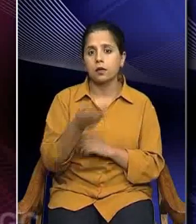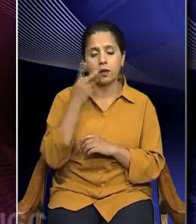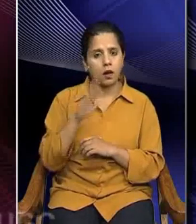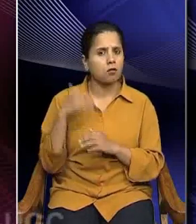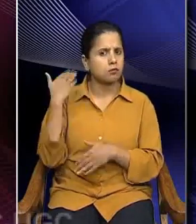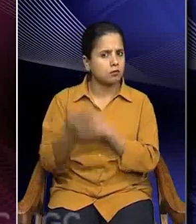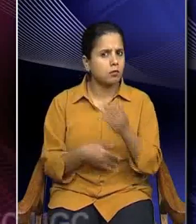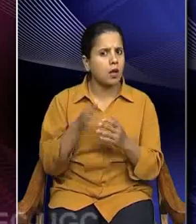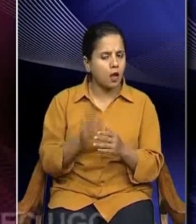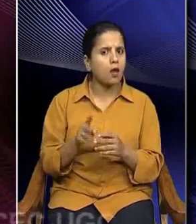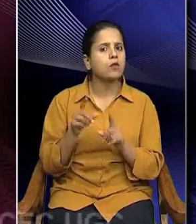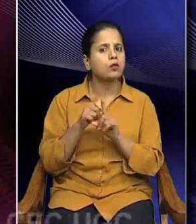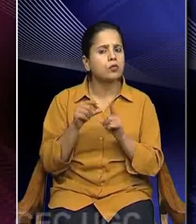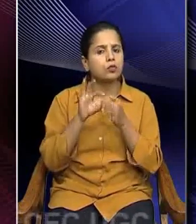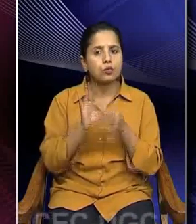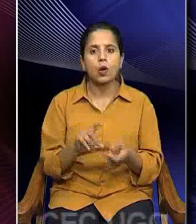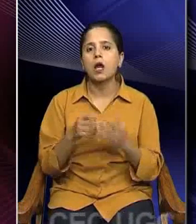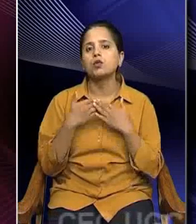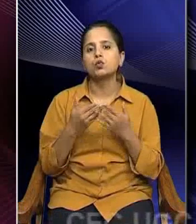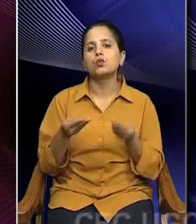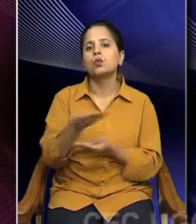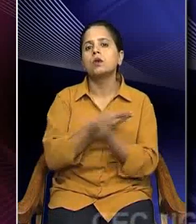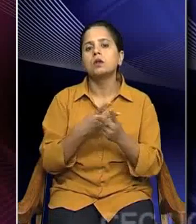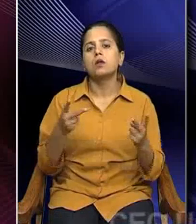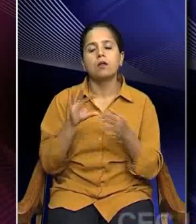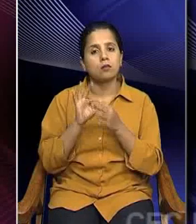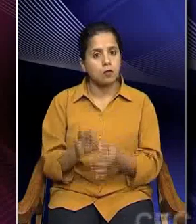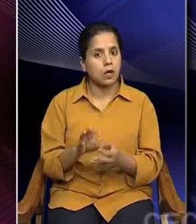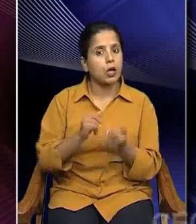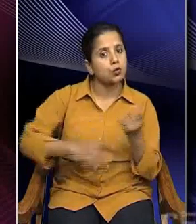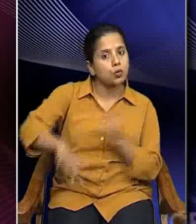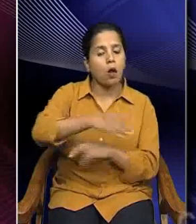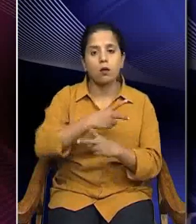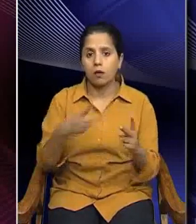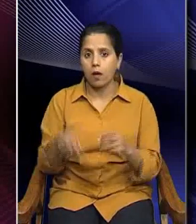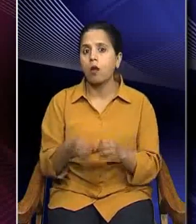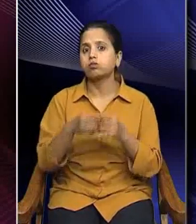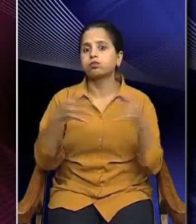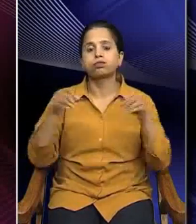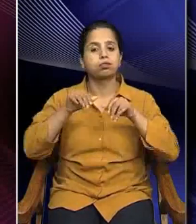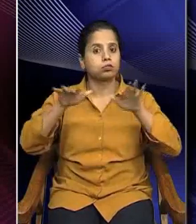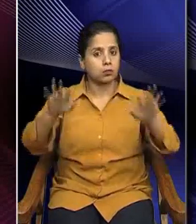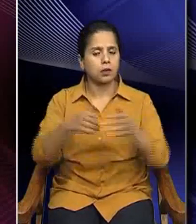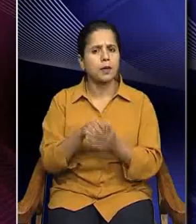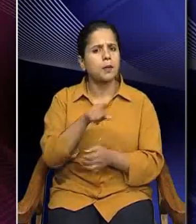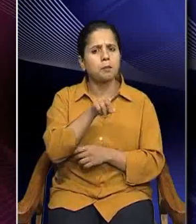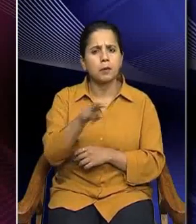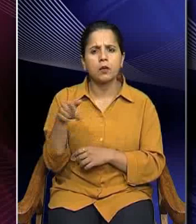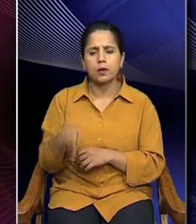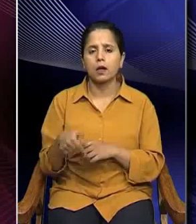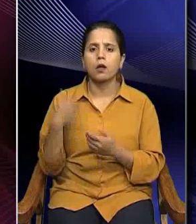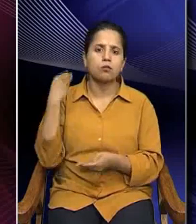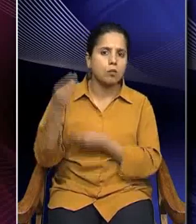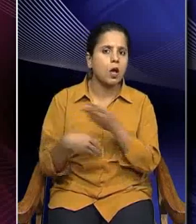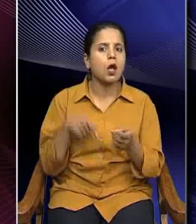in increase in education across the society and regions of this world, which has also meant that the traditional